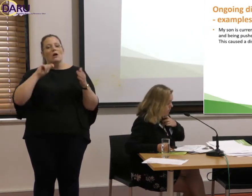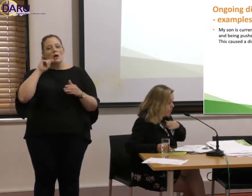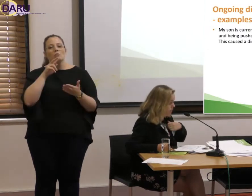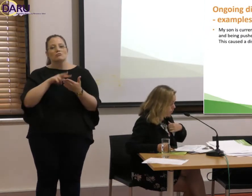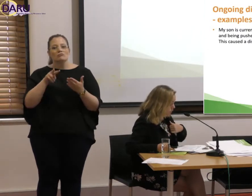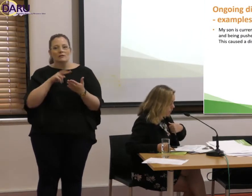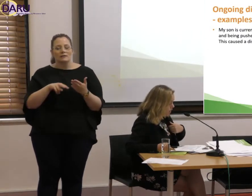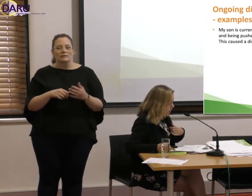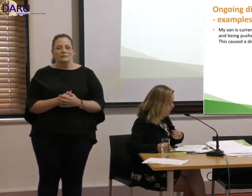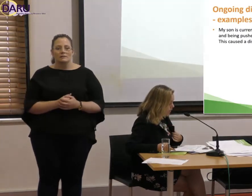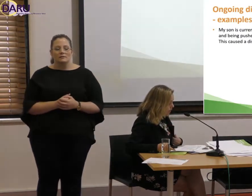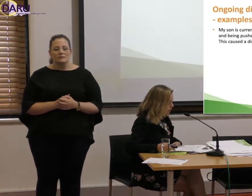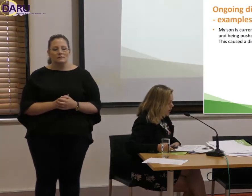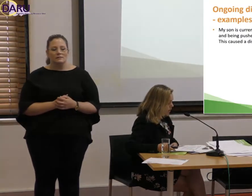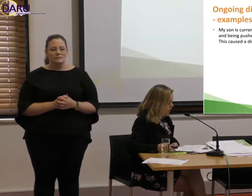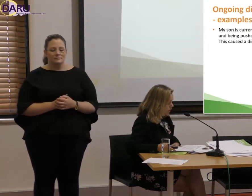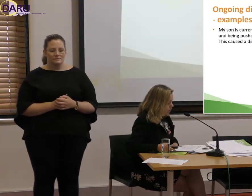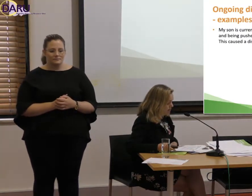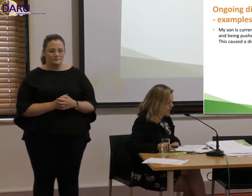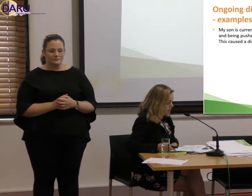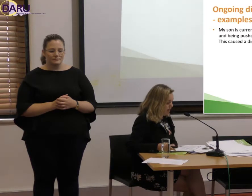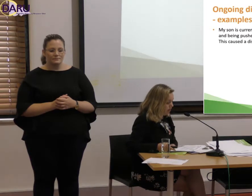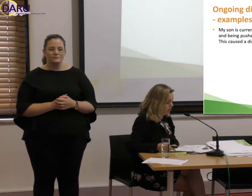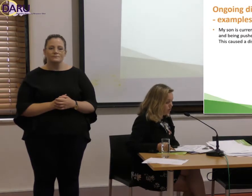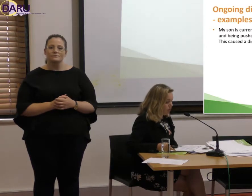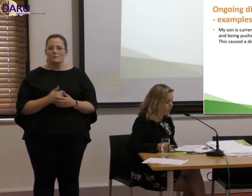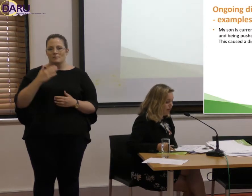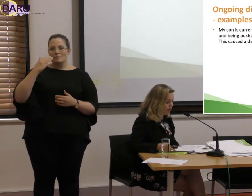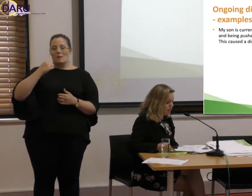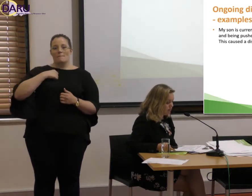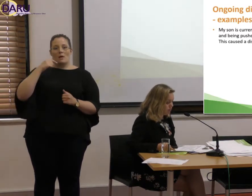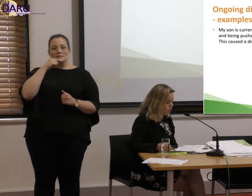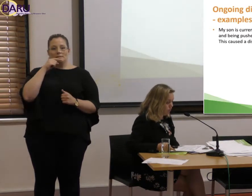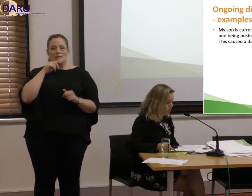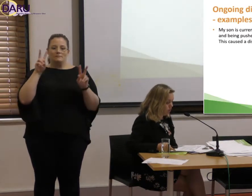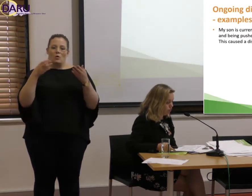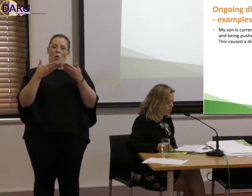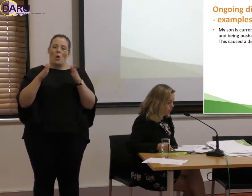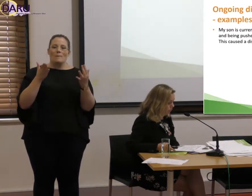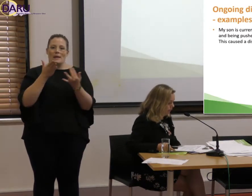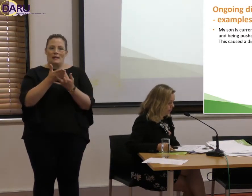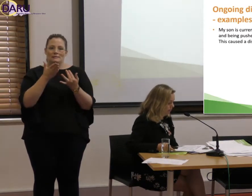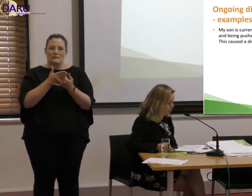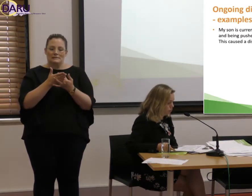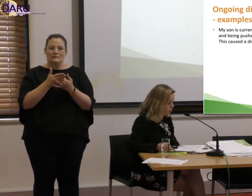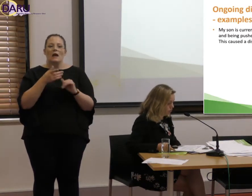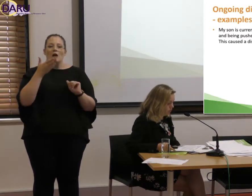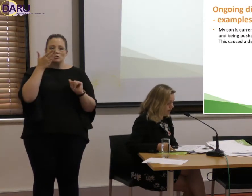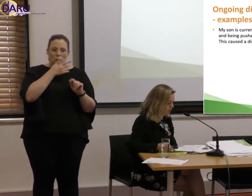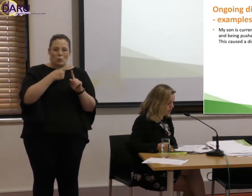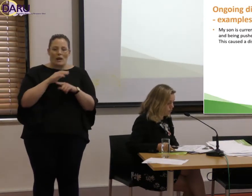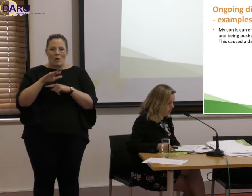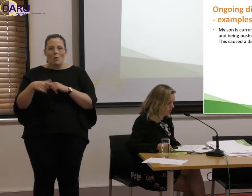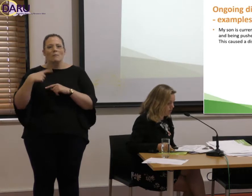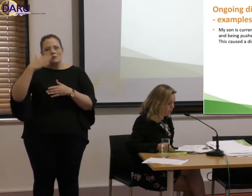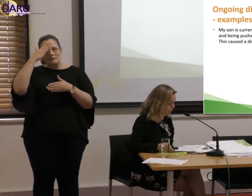wasn't going to, but I will. My son is currently doing open access at school at home due to bullying and being pushed to the ground